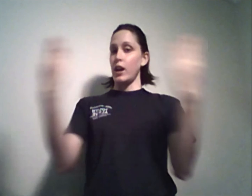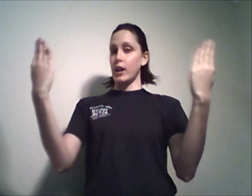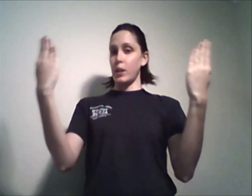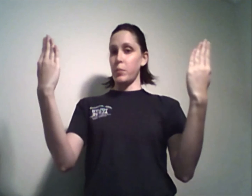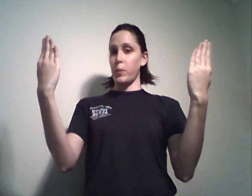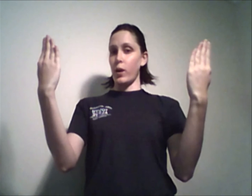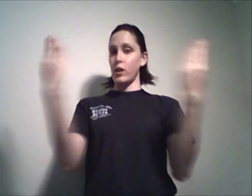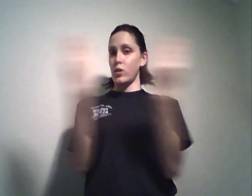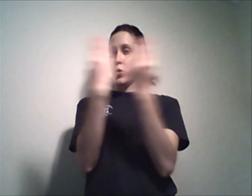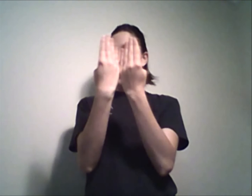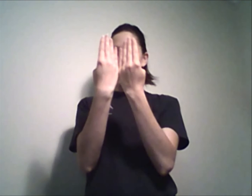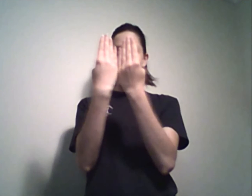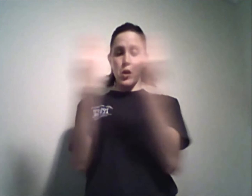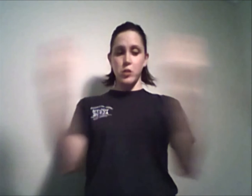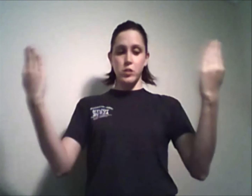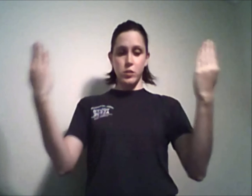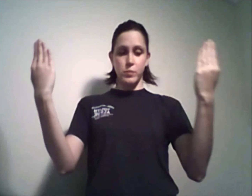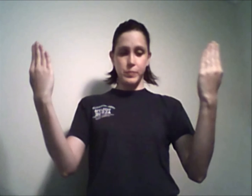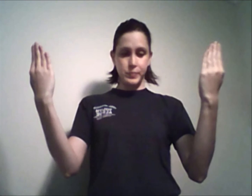come apart. Walls.